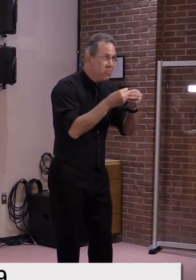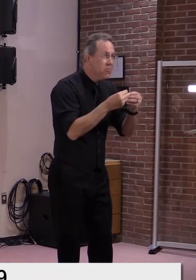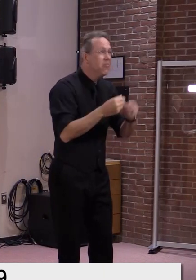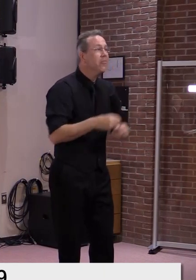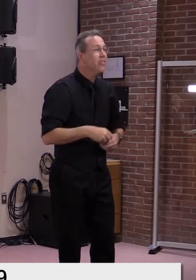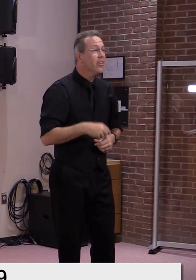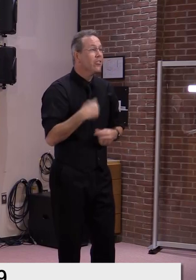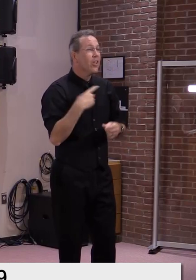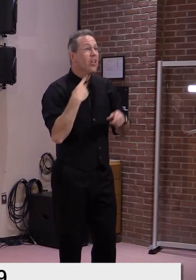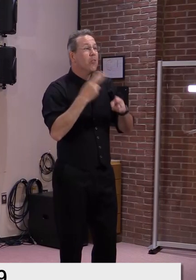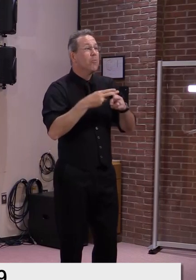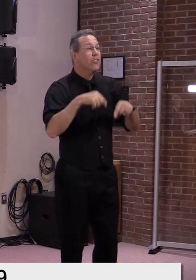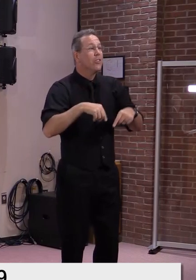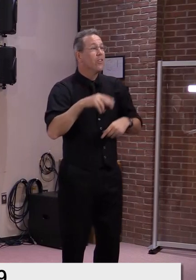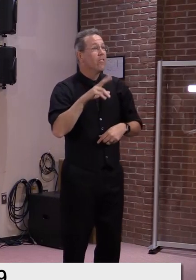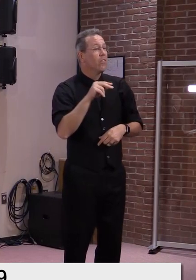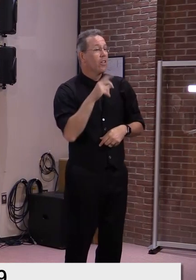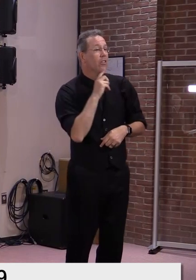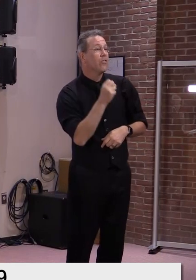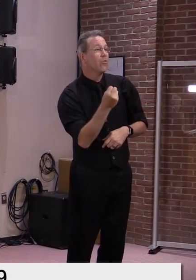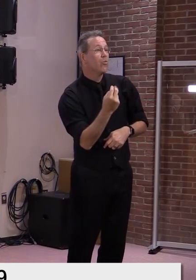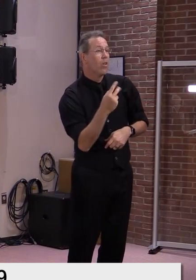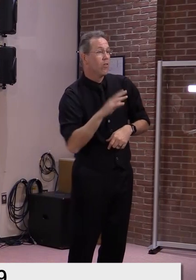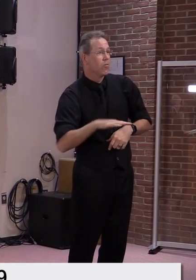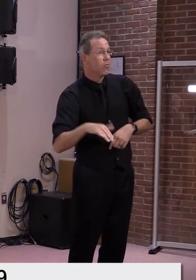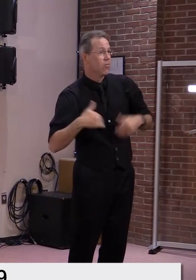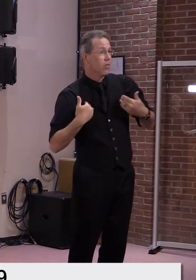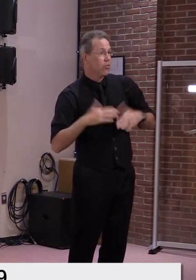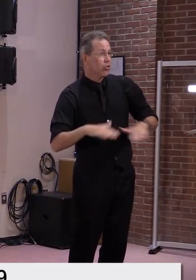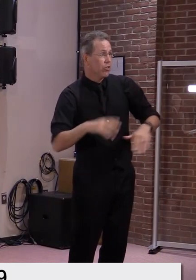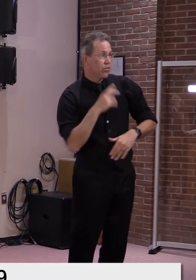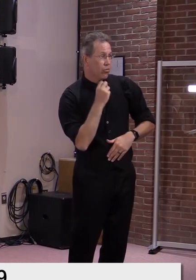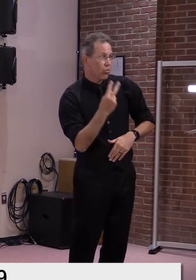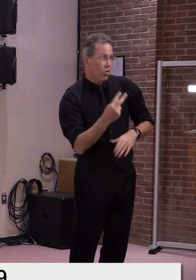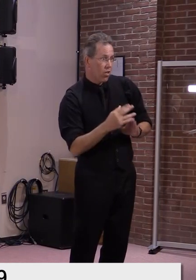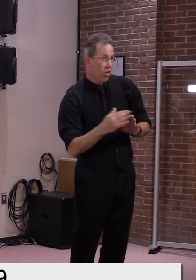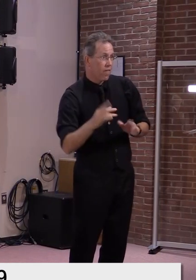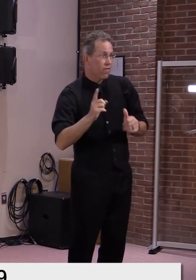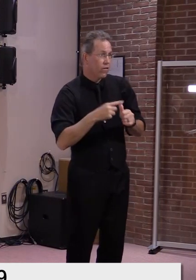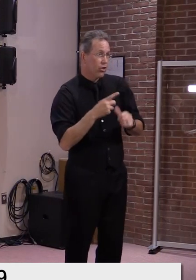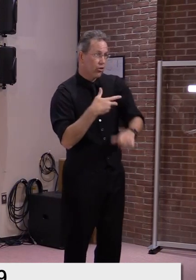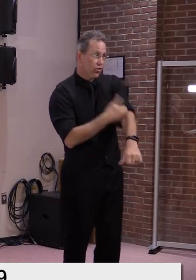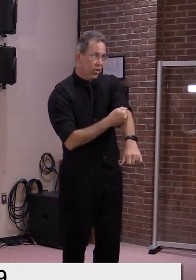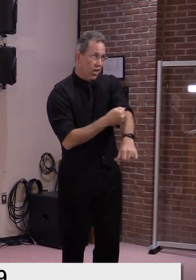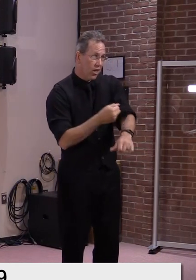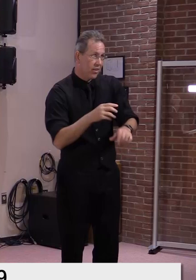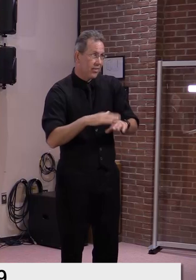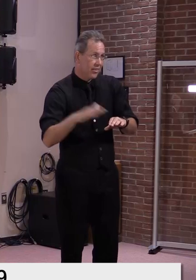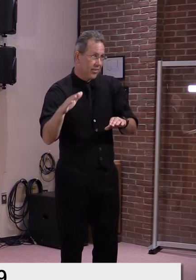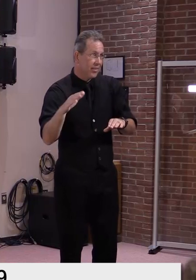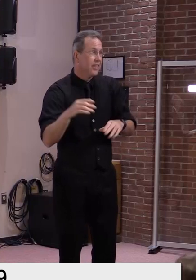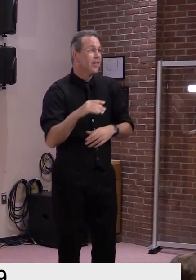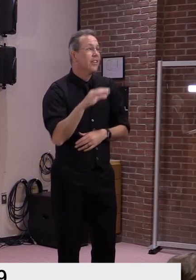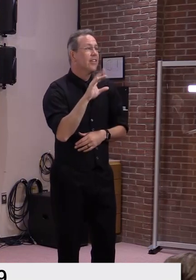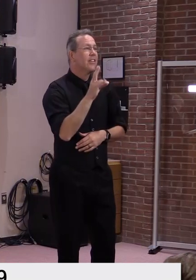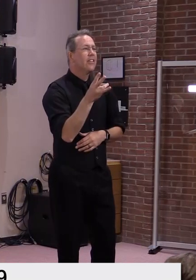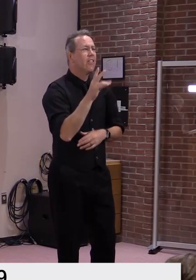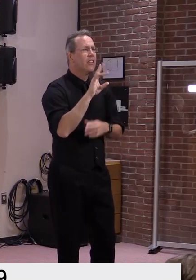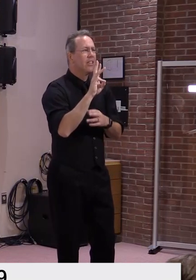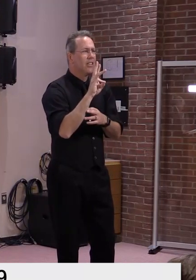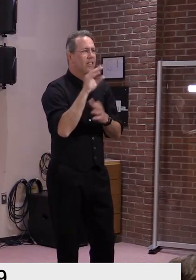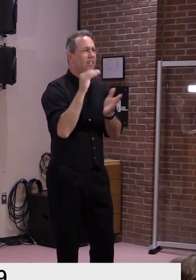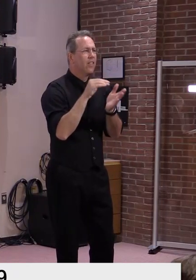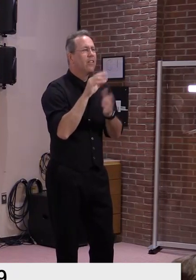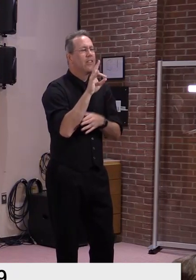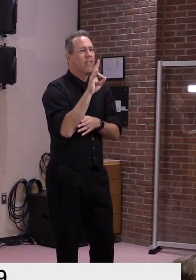and above with at least one dose at 76.9%, and I mentioned that's the corrected